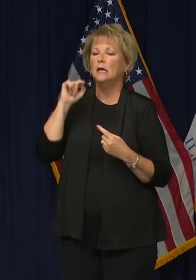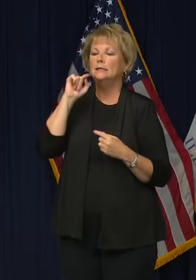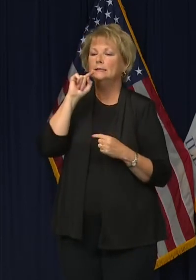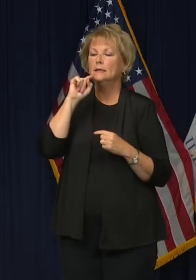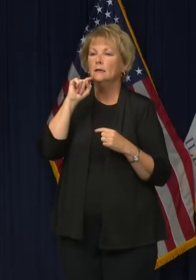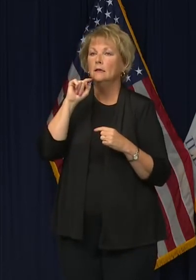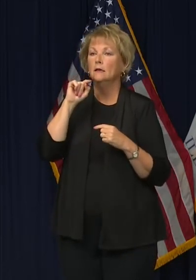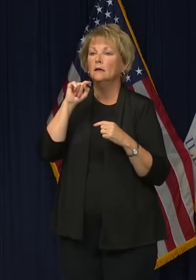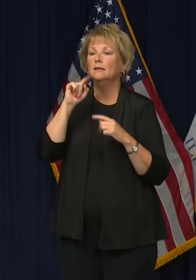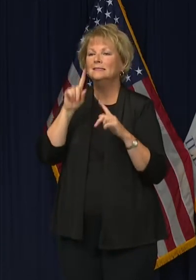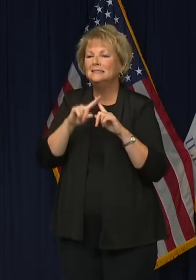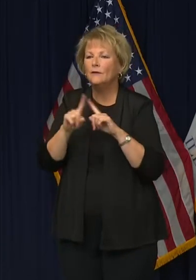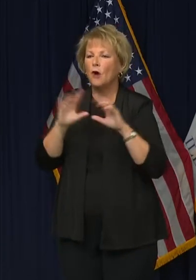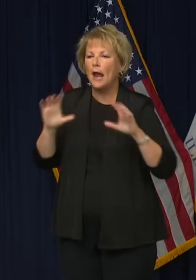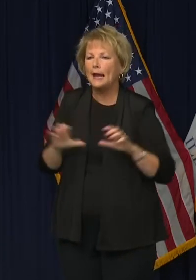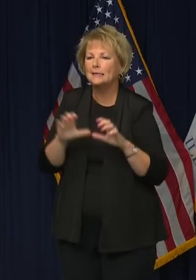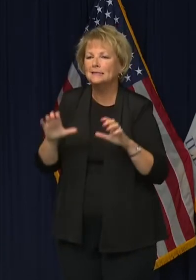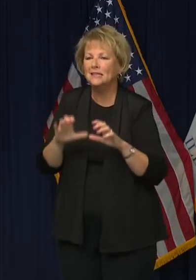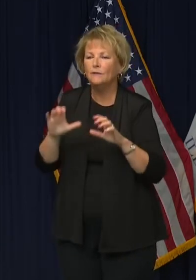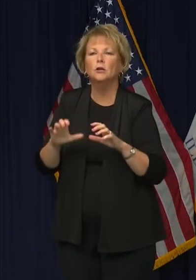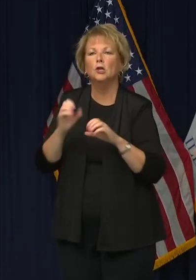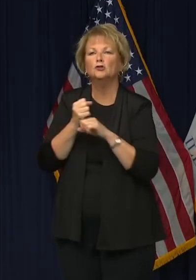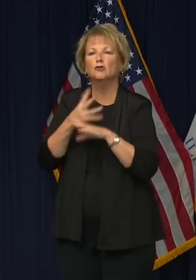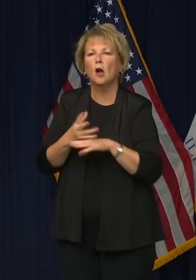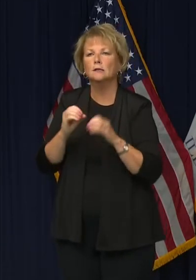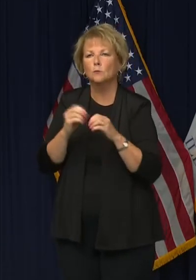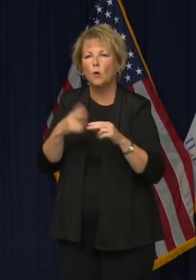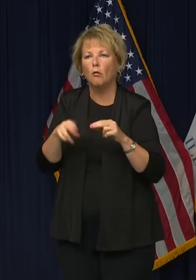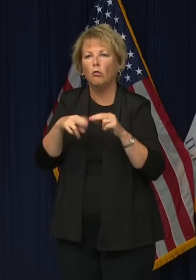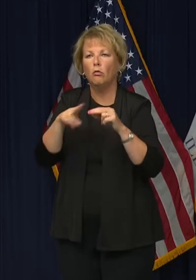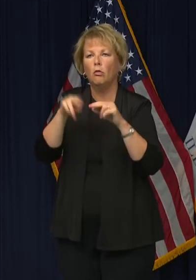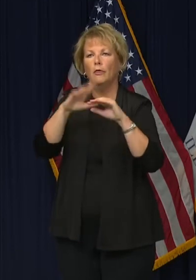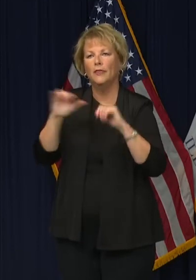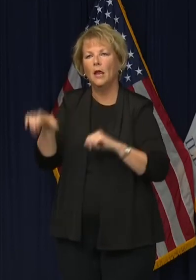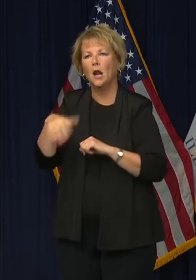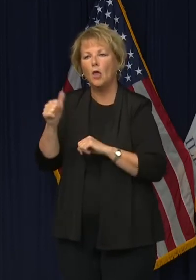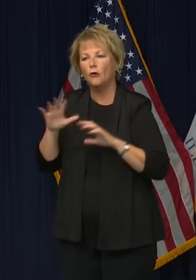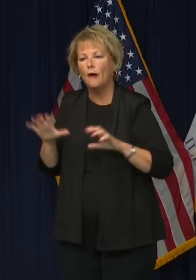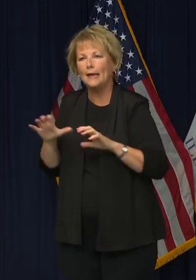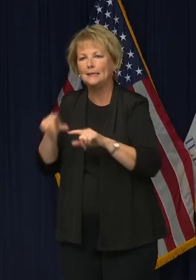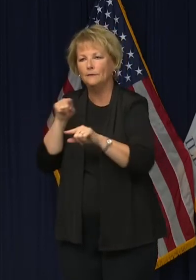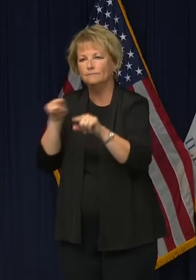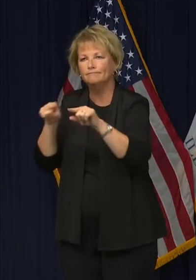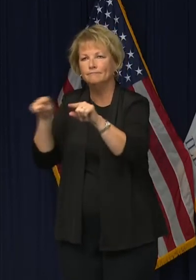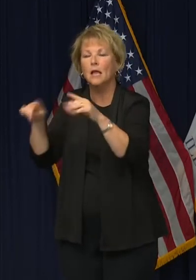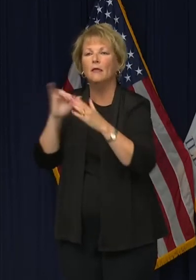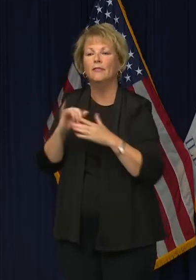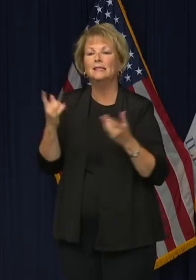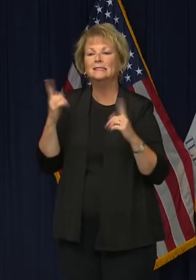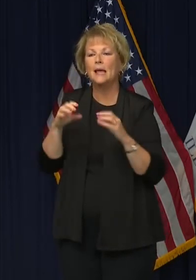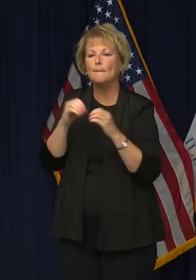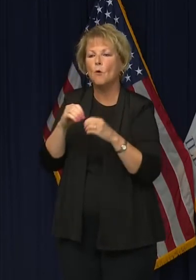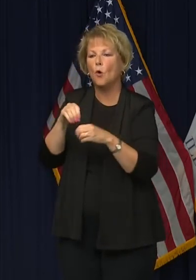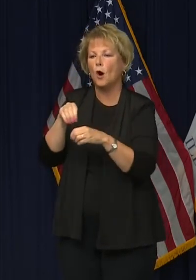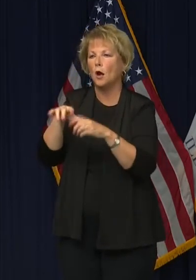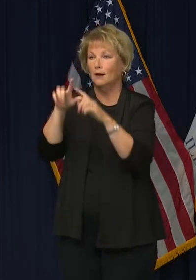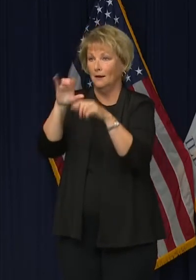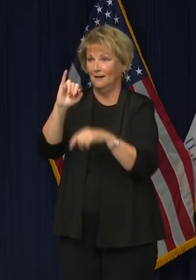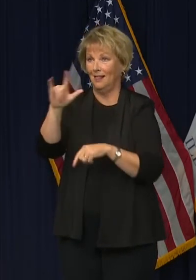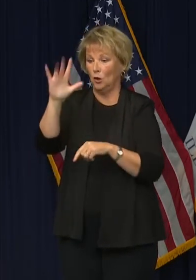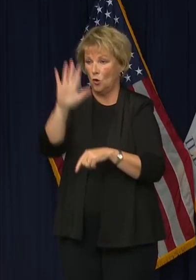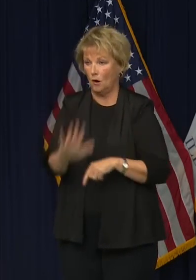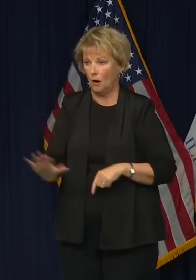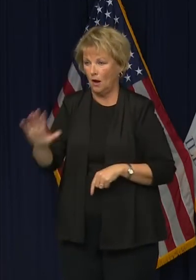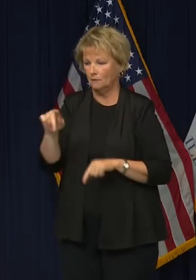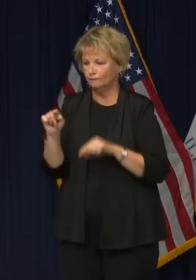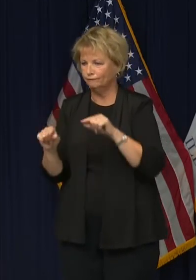certain types of activities that have caused more outbreaks than other types of activity, and they've happened more in certain regions than others, and